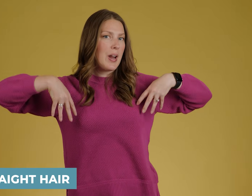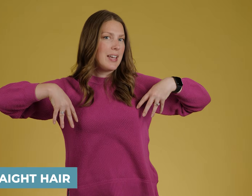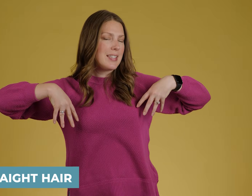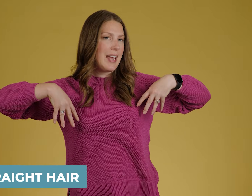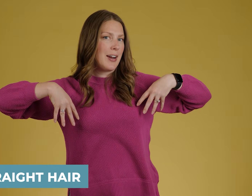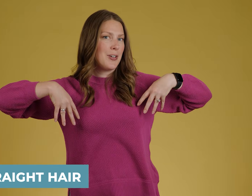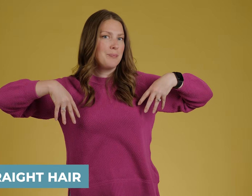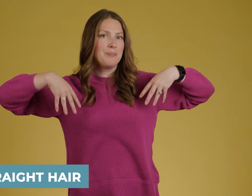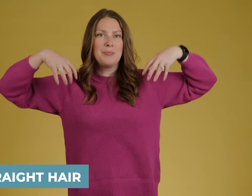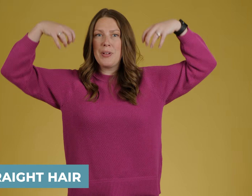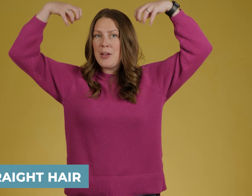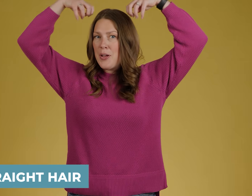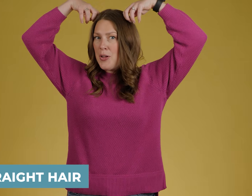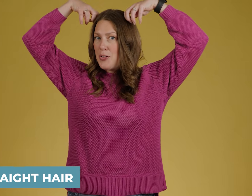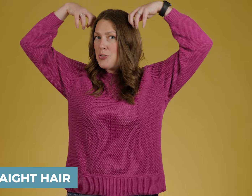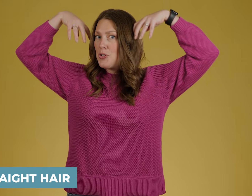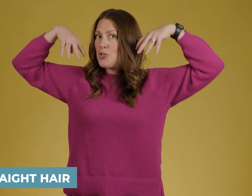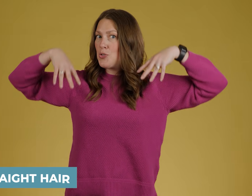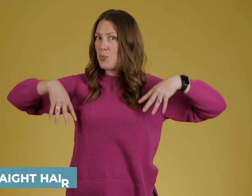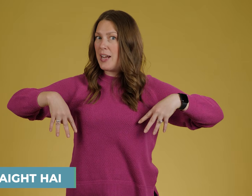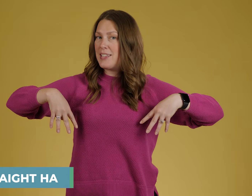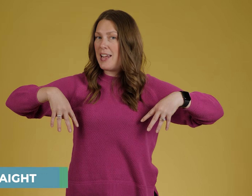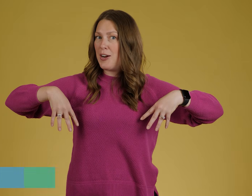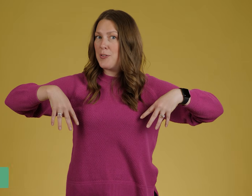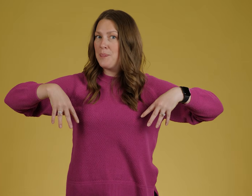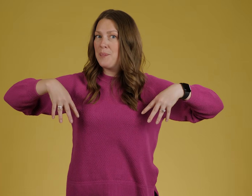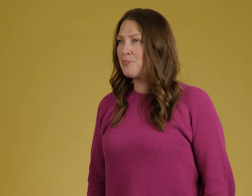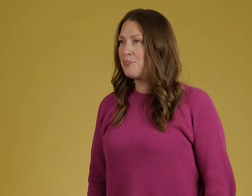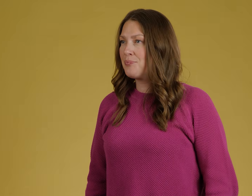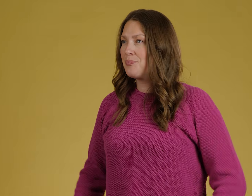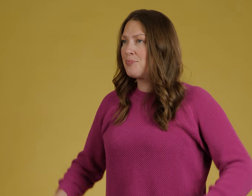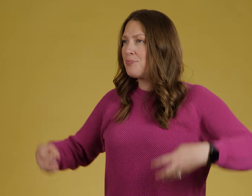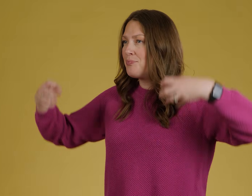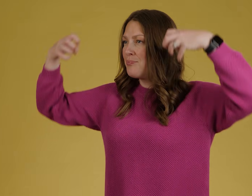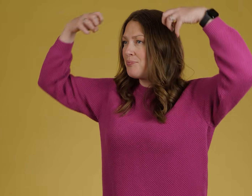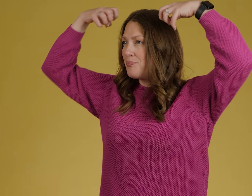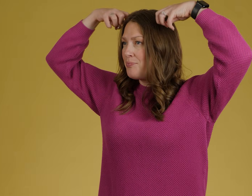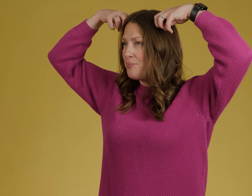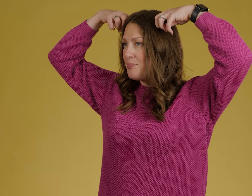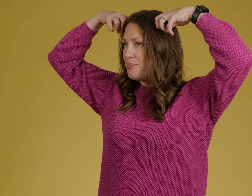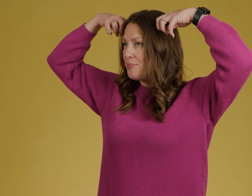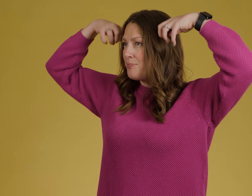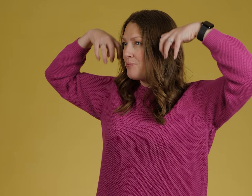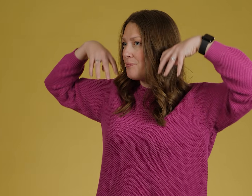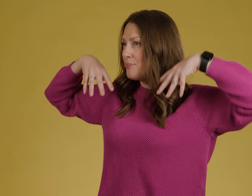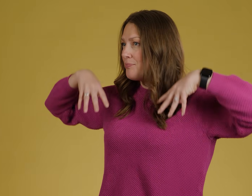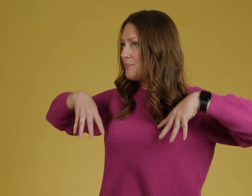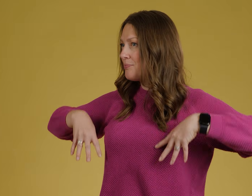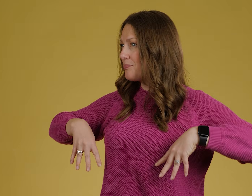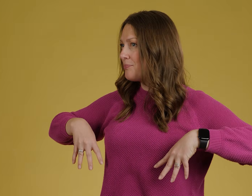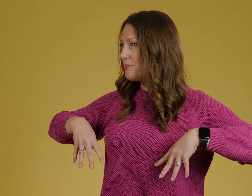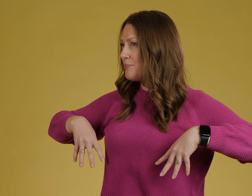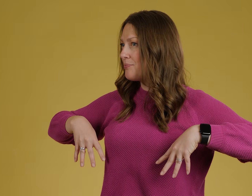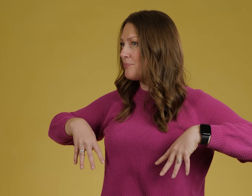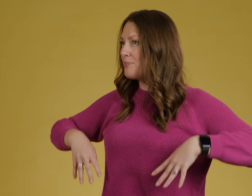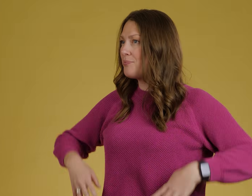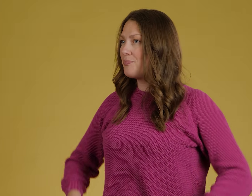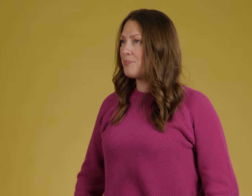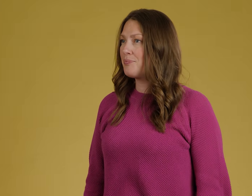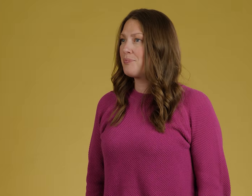Straight hair. Straight hair. Your fingers are showing the straightness going down from